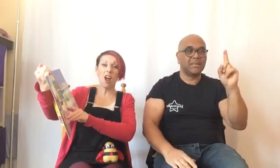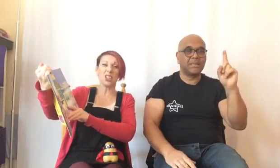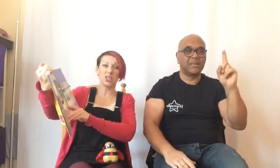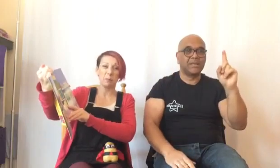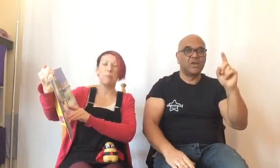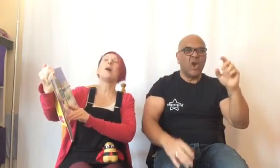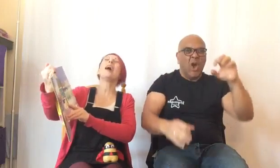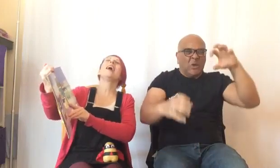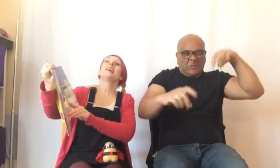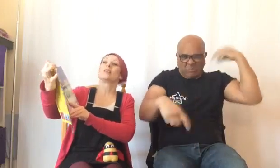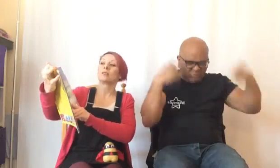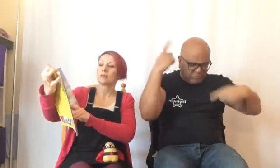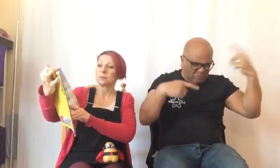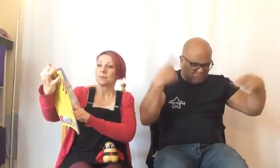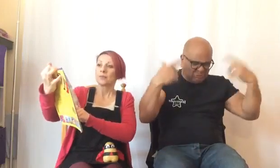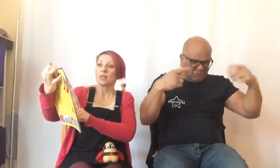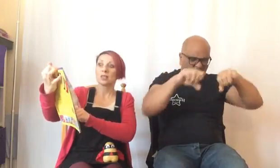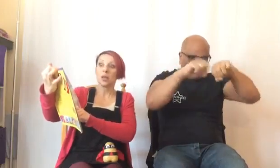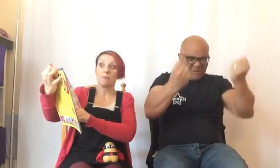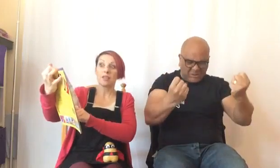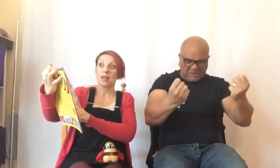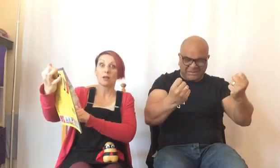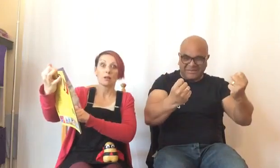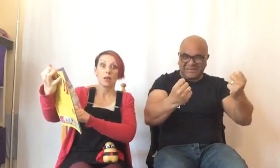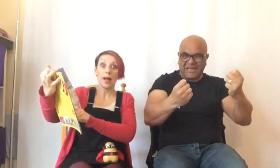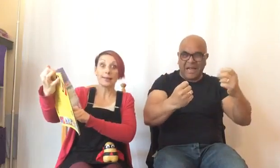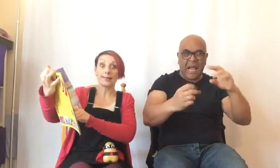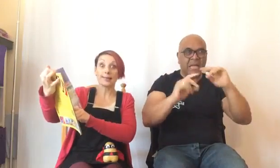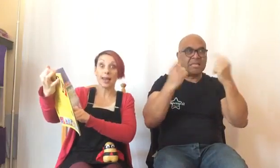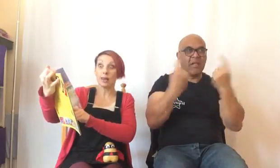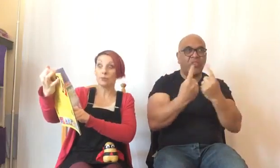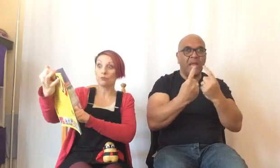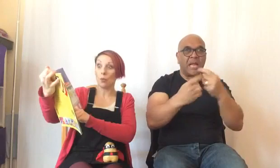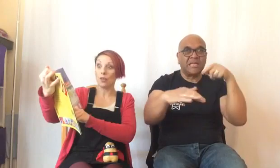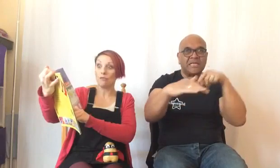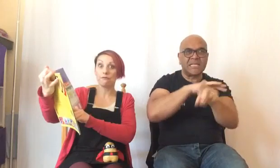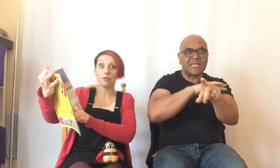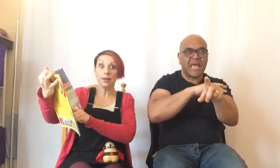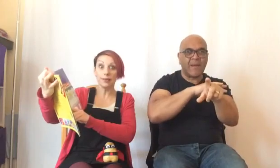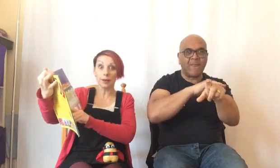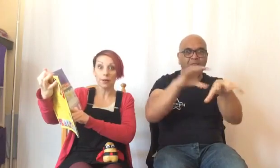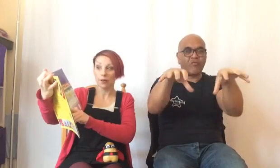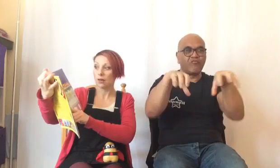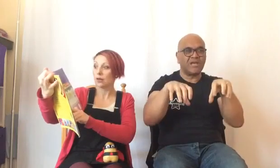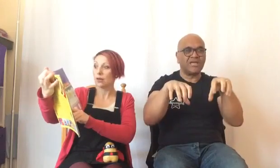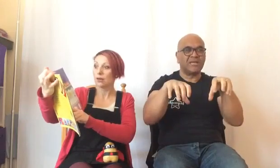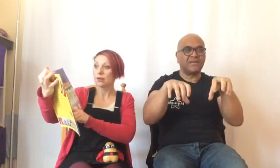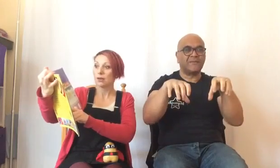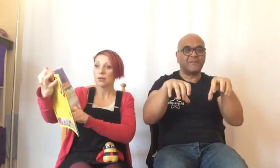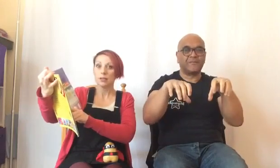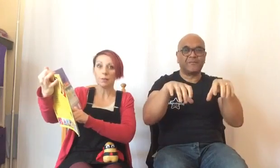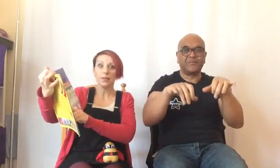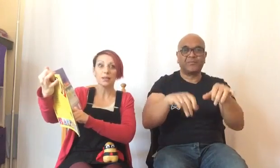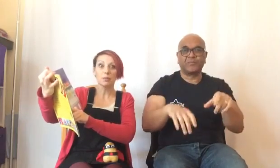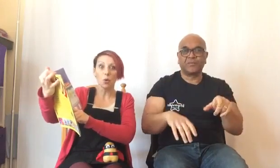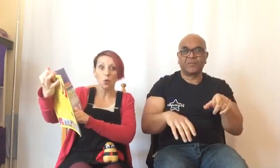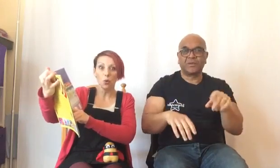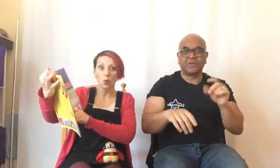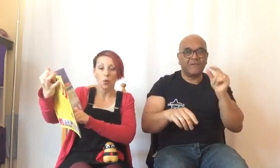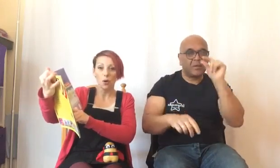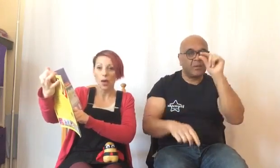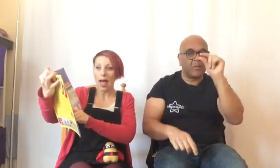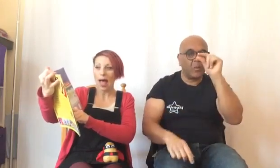But crash, bang! Something had escaped from the freezer. Something